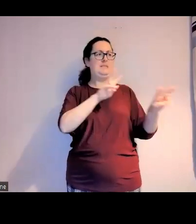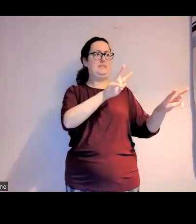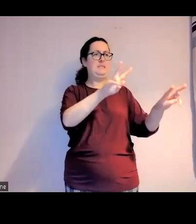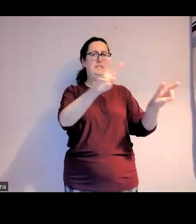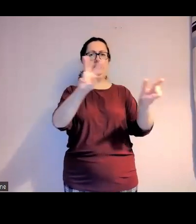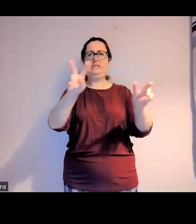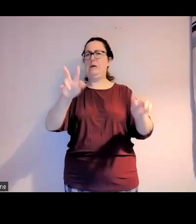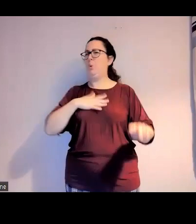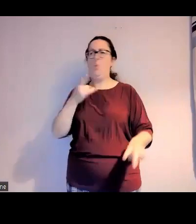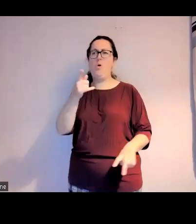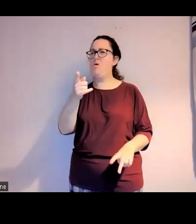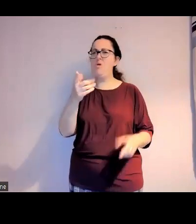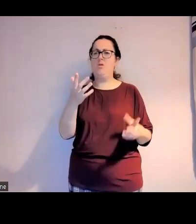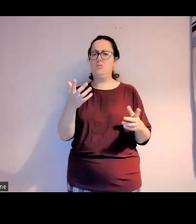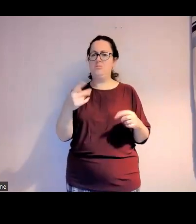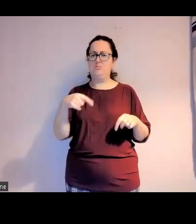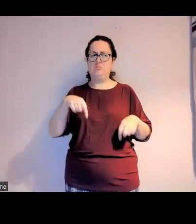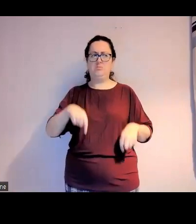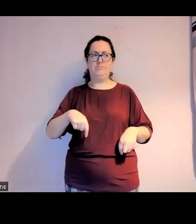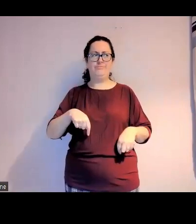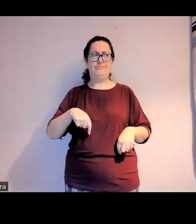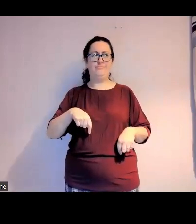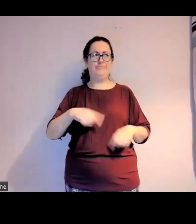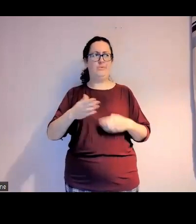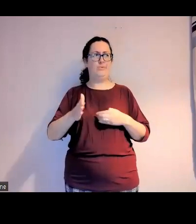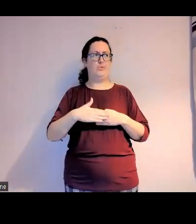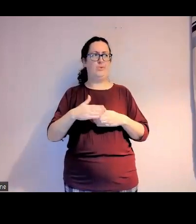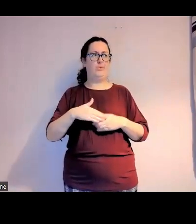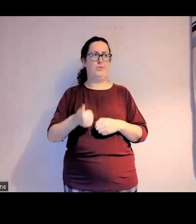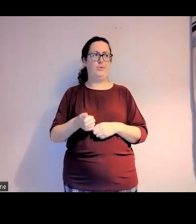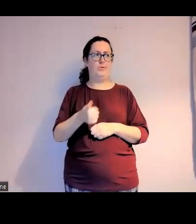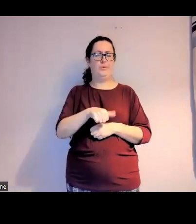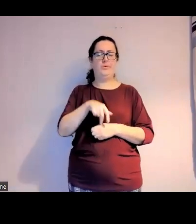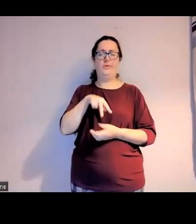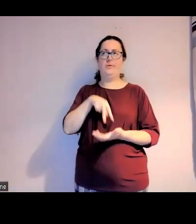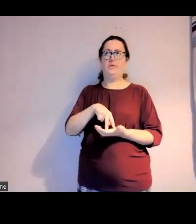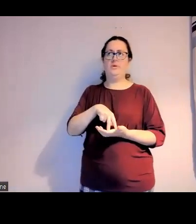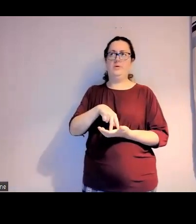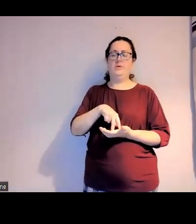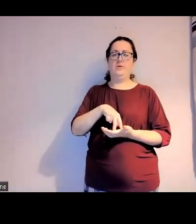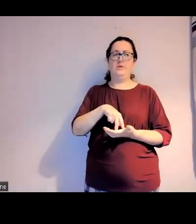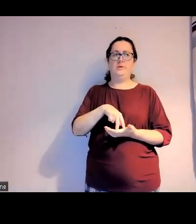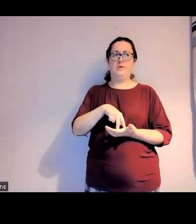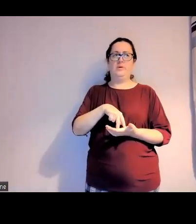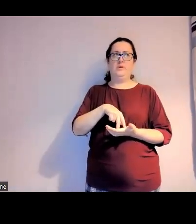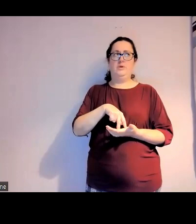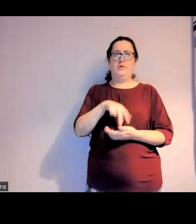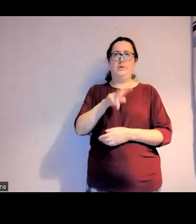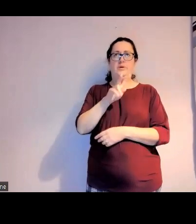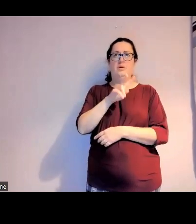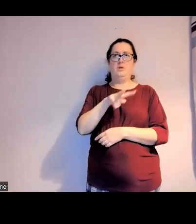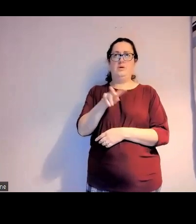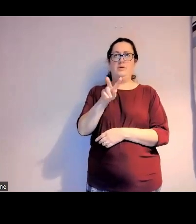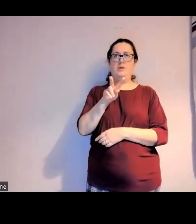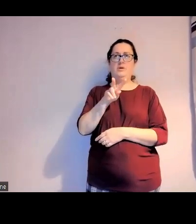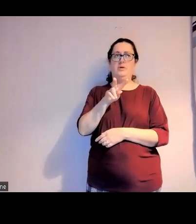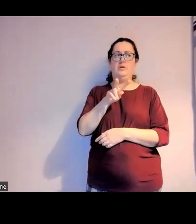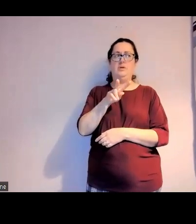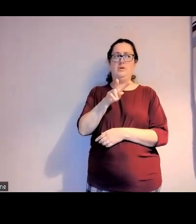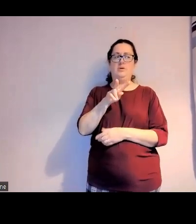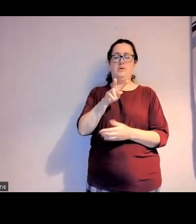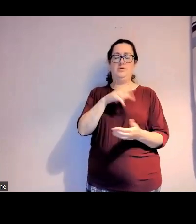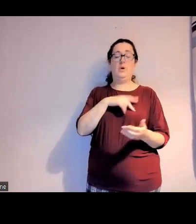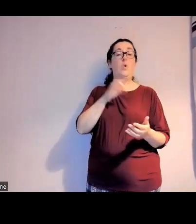all, standing here by the door. I watch the calming water video on